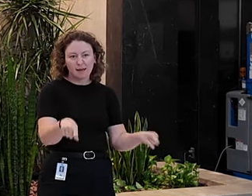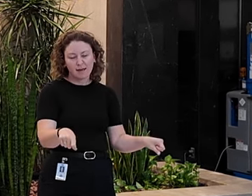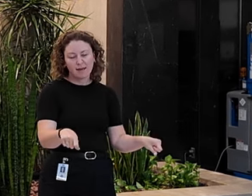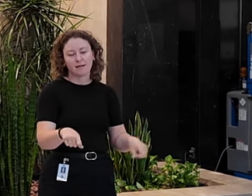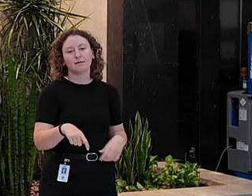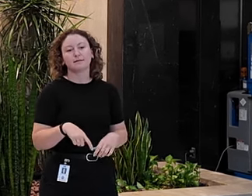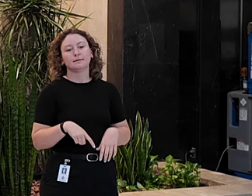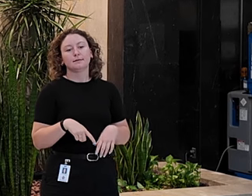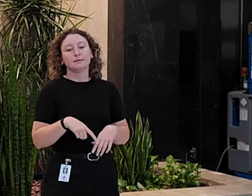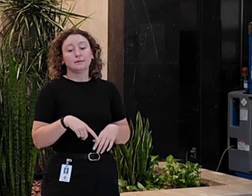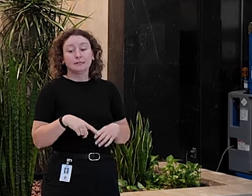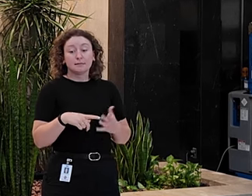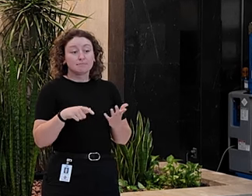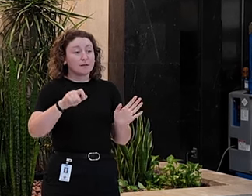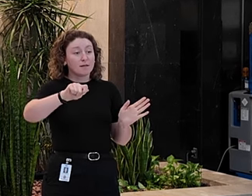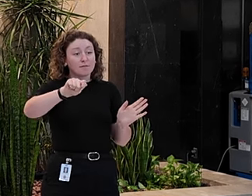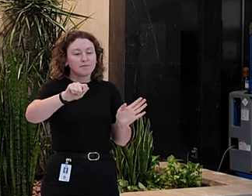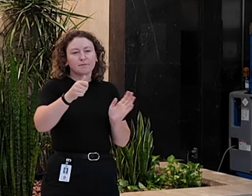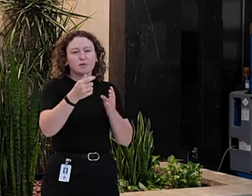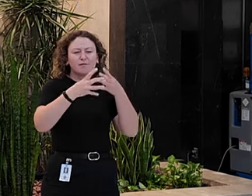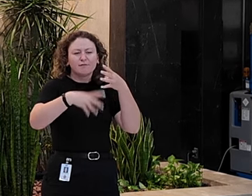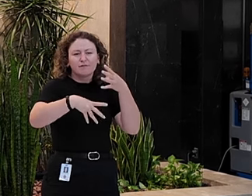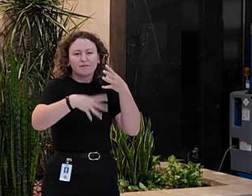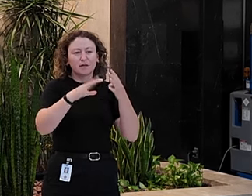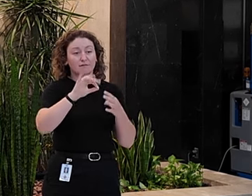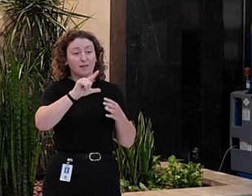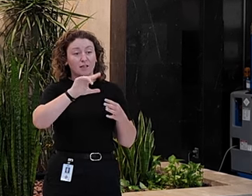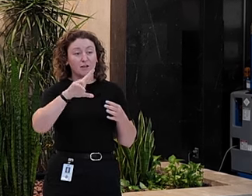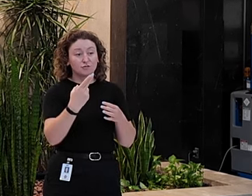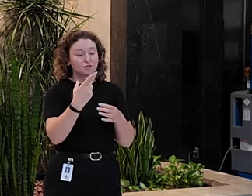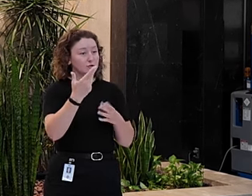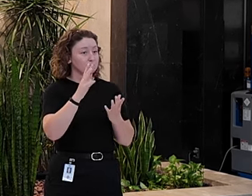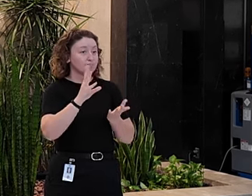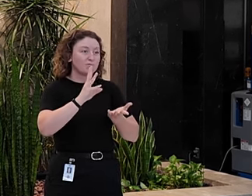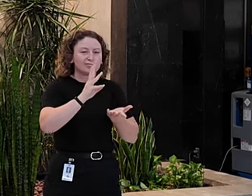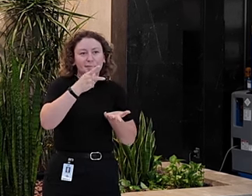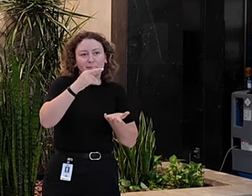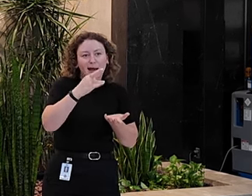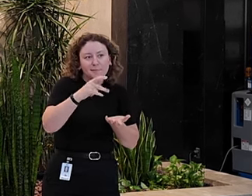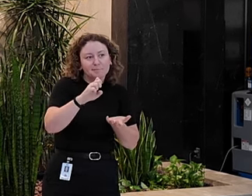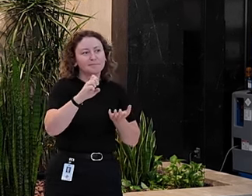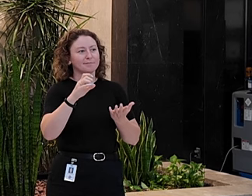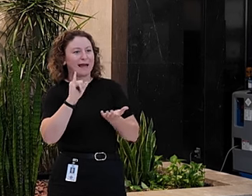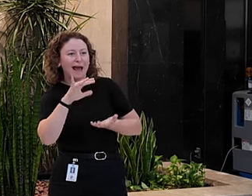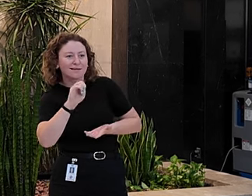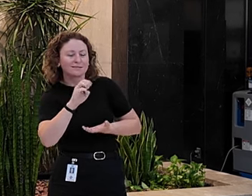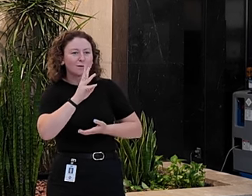place. No flushing is needed of your pipes or any ice or anything that